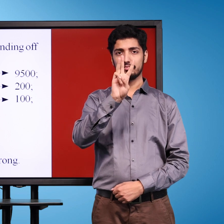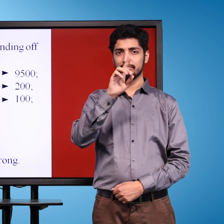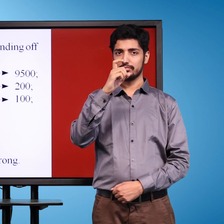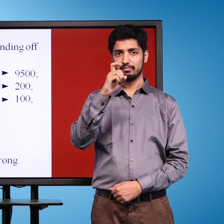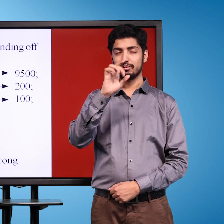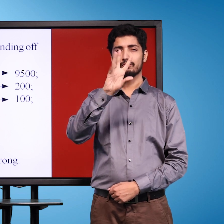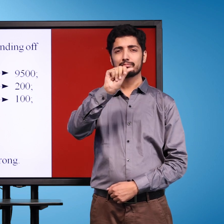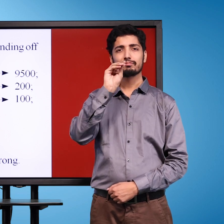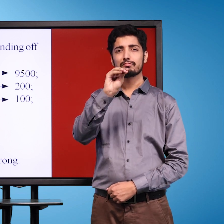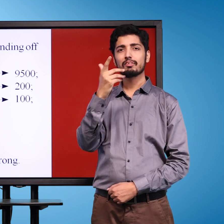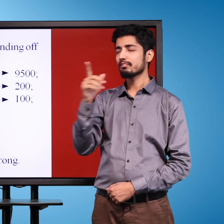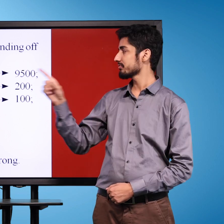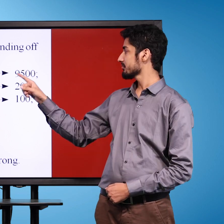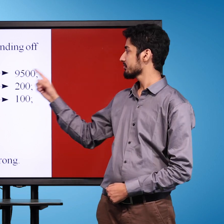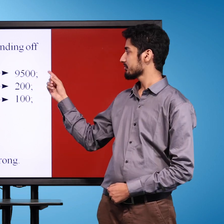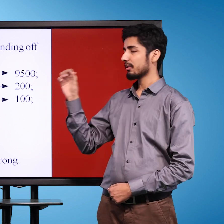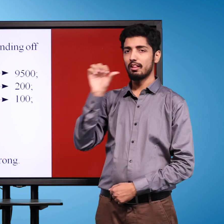9,537 as 9,500.